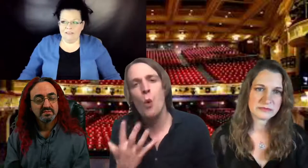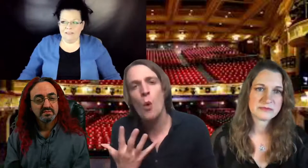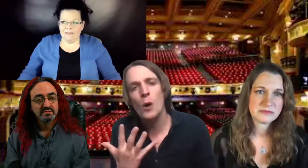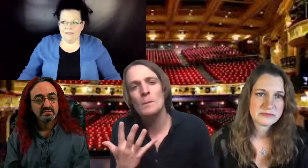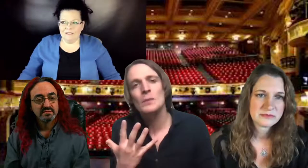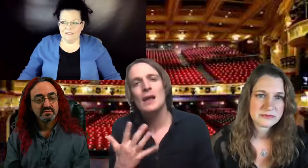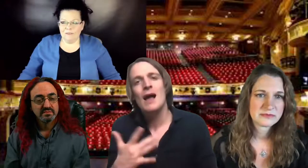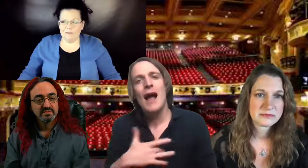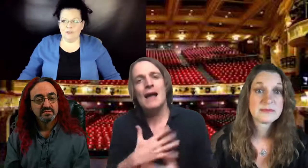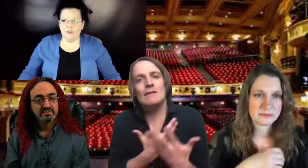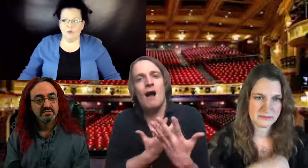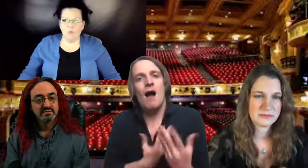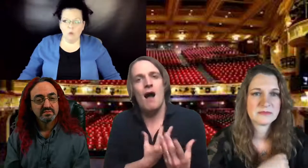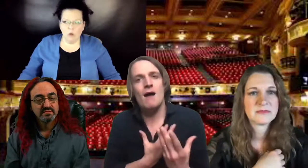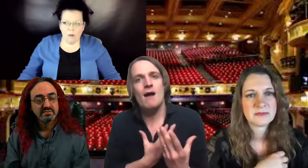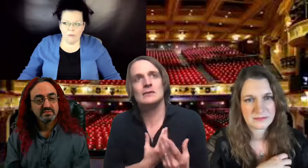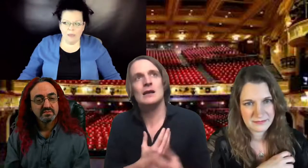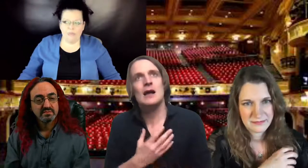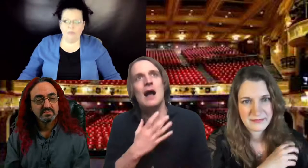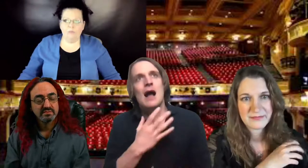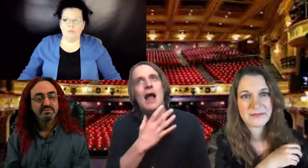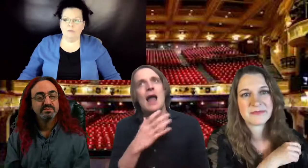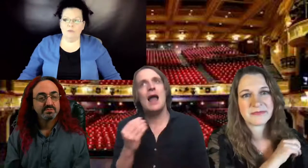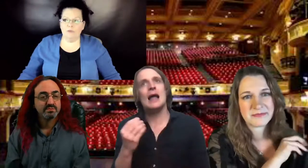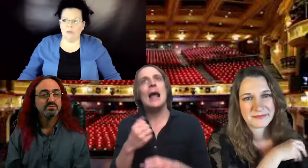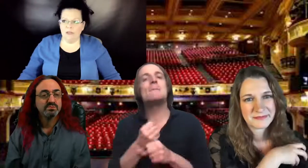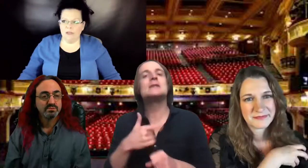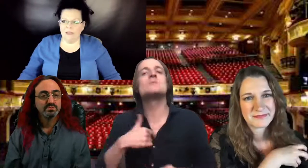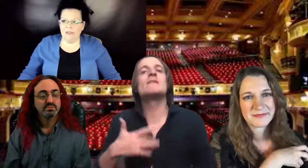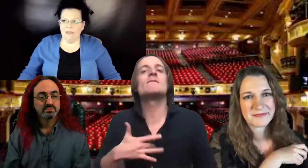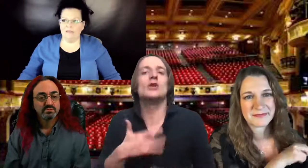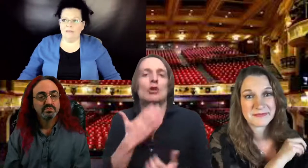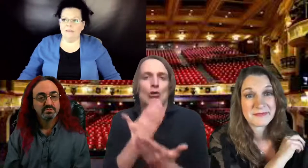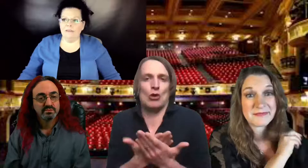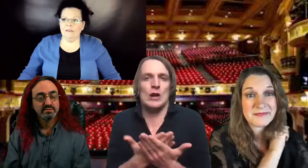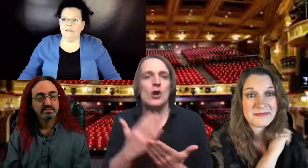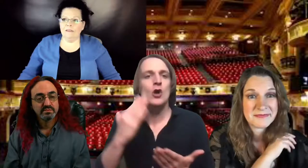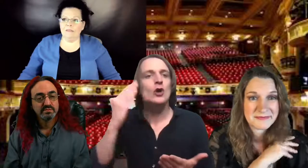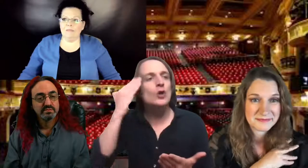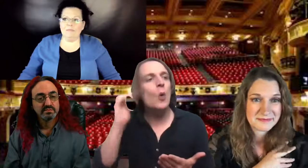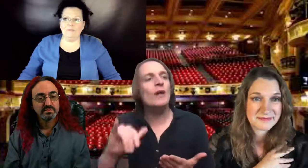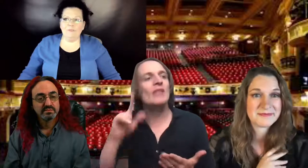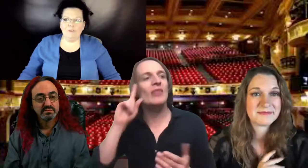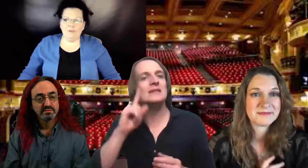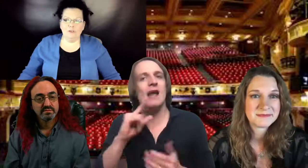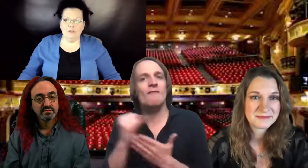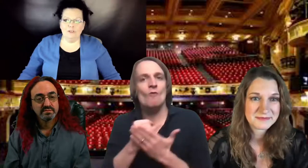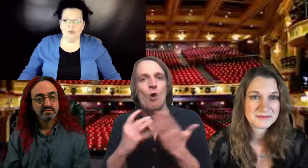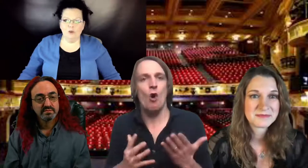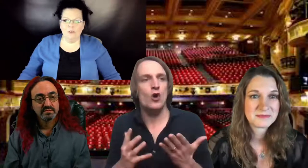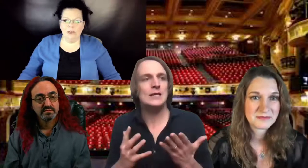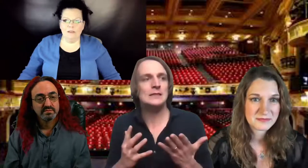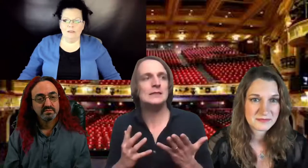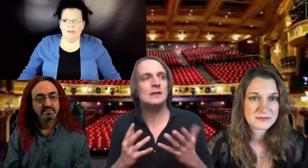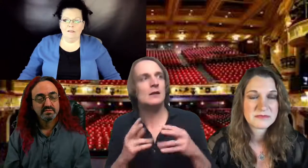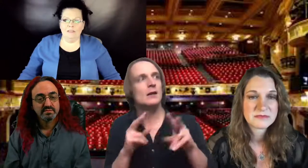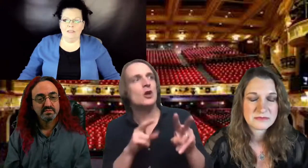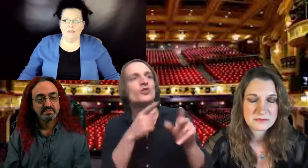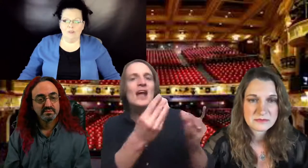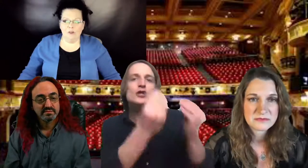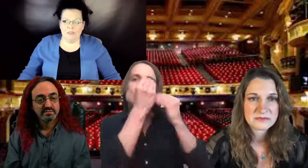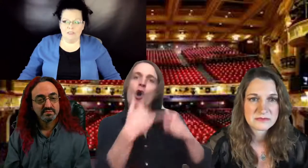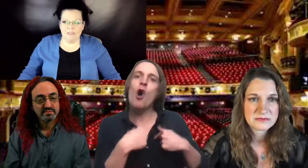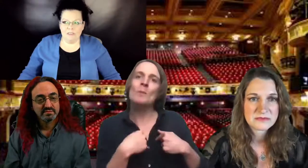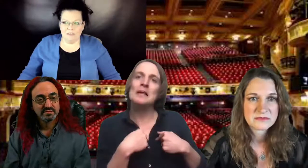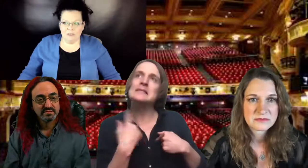is, was so warm and they were so kind and it made me feel good to know that the